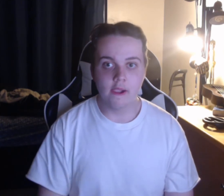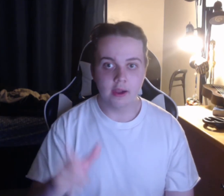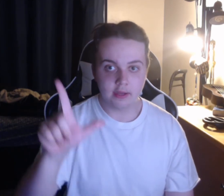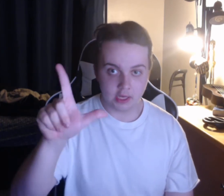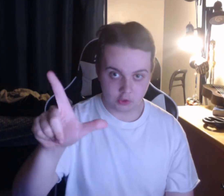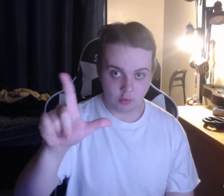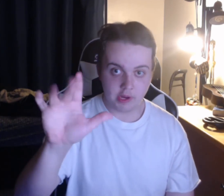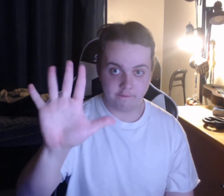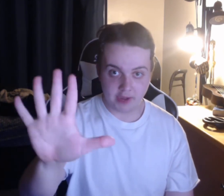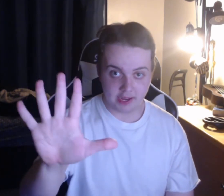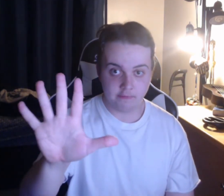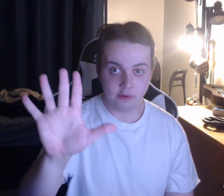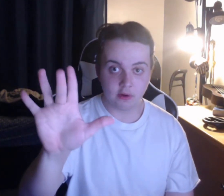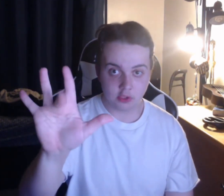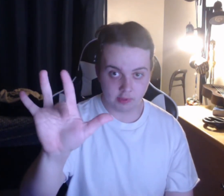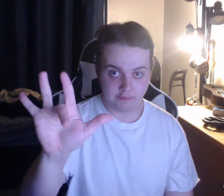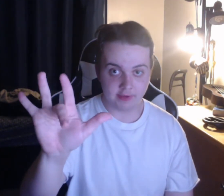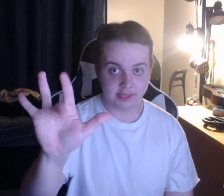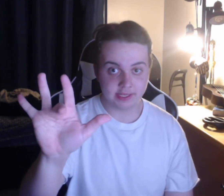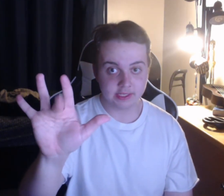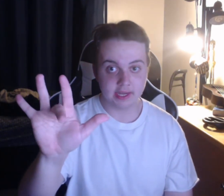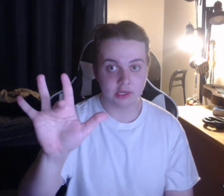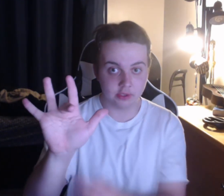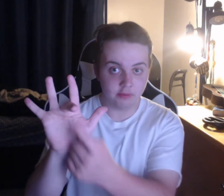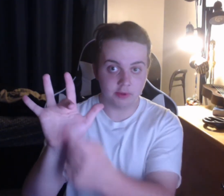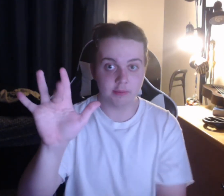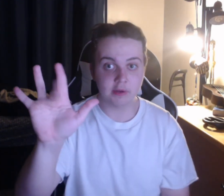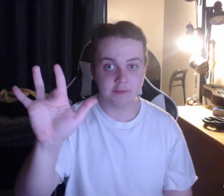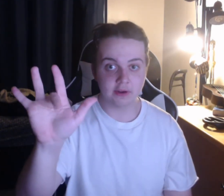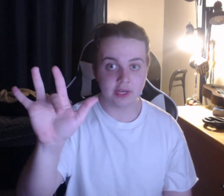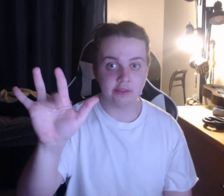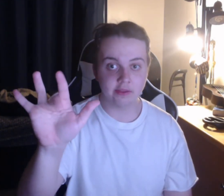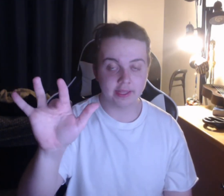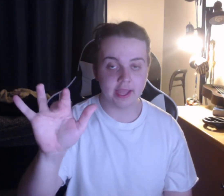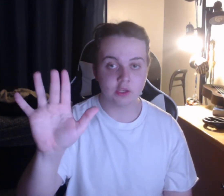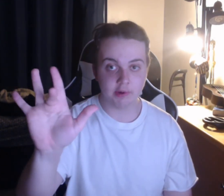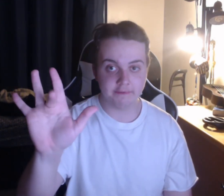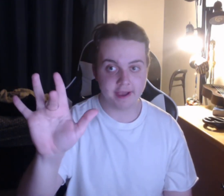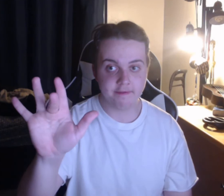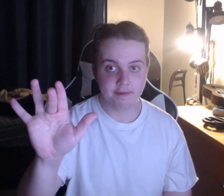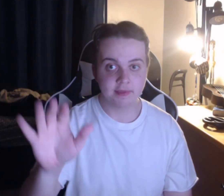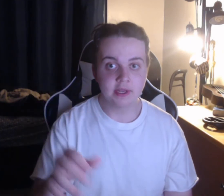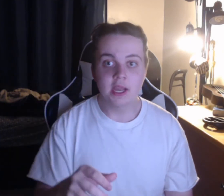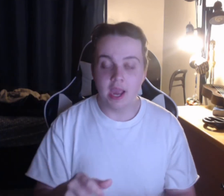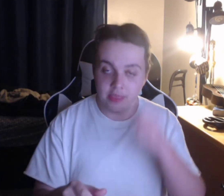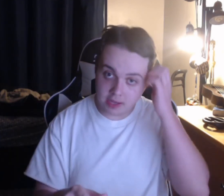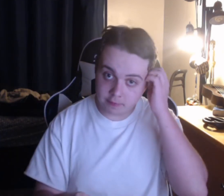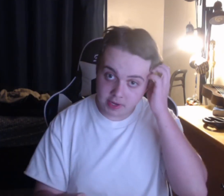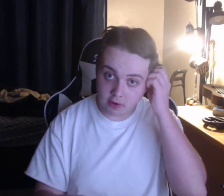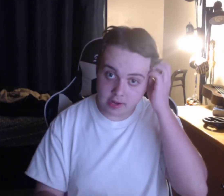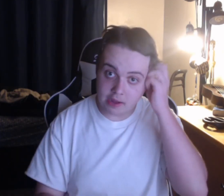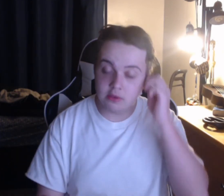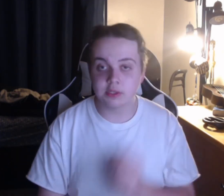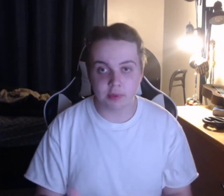got 25, or 25 like this, actually, with your middle finger dangling like that, 25. And then from here on out, it's pretty simple. You